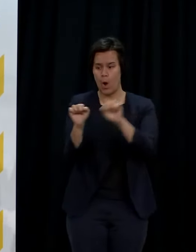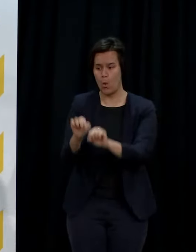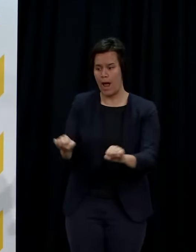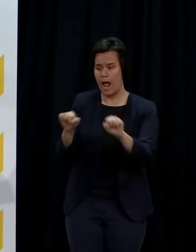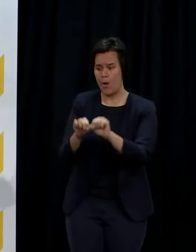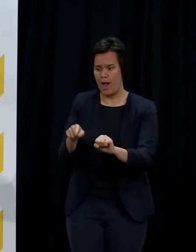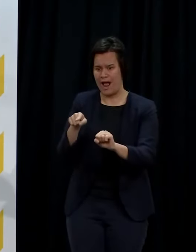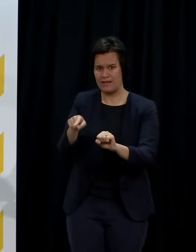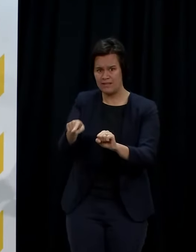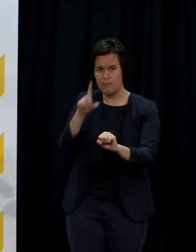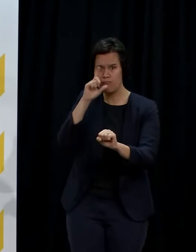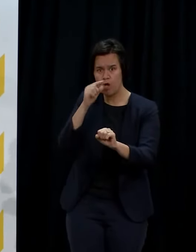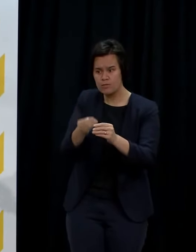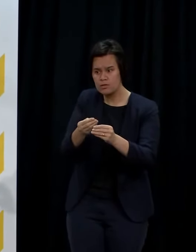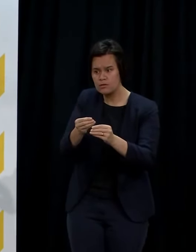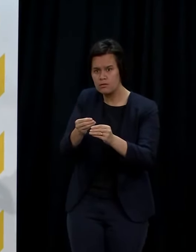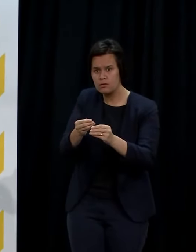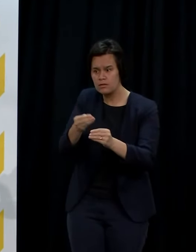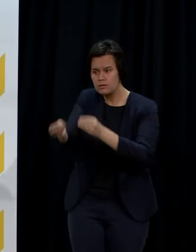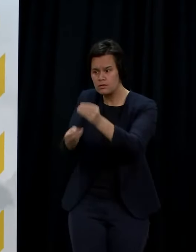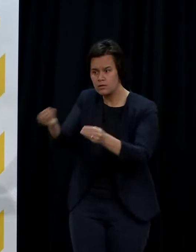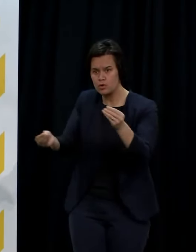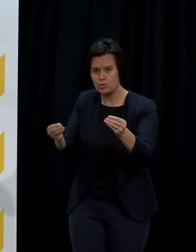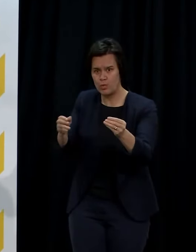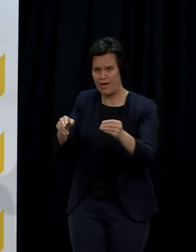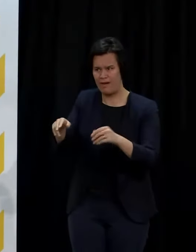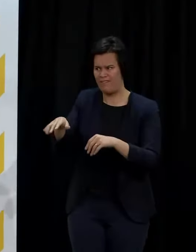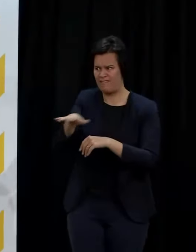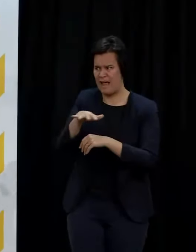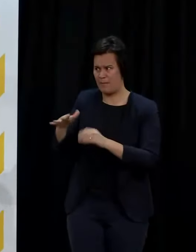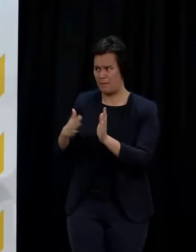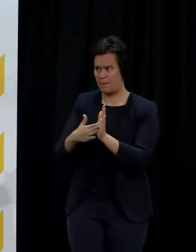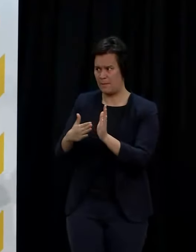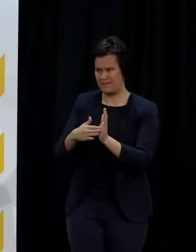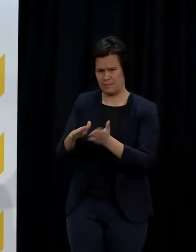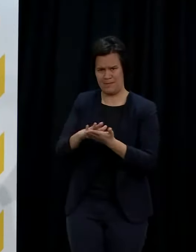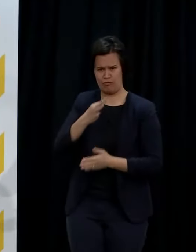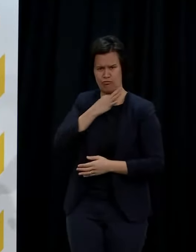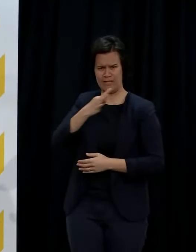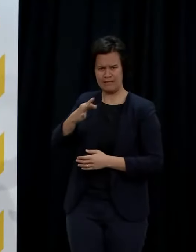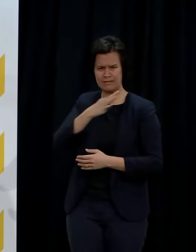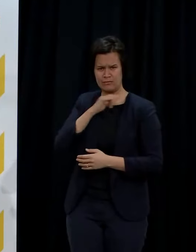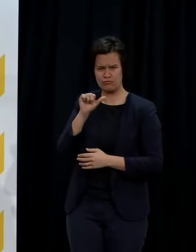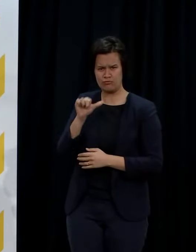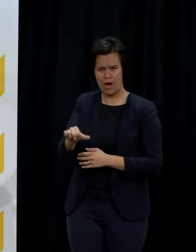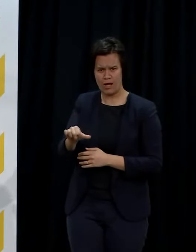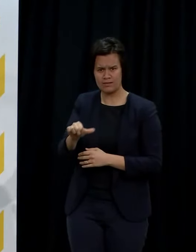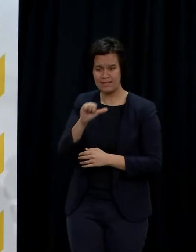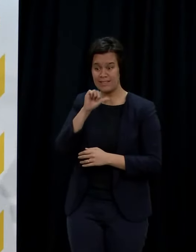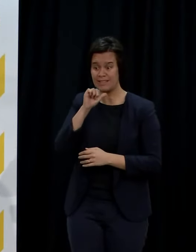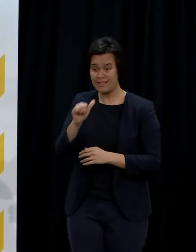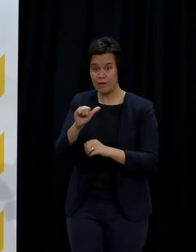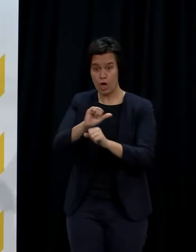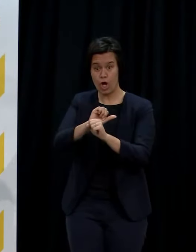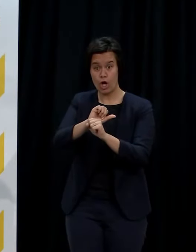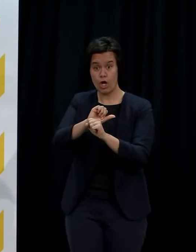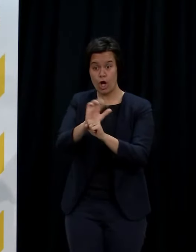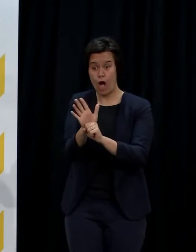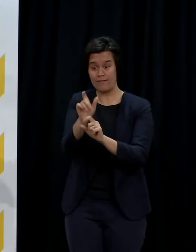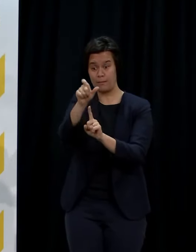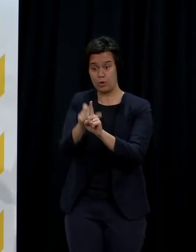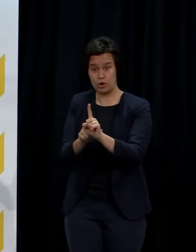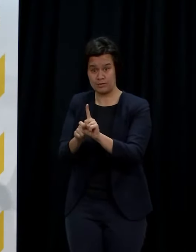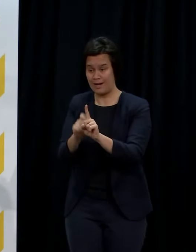of how bad that problem is and how much of a risk that could be posing if they are not able to get quickly